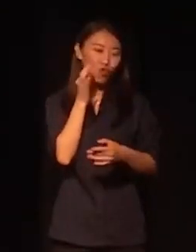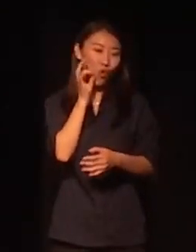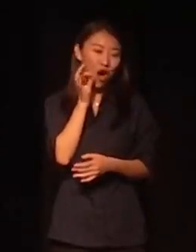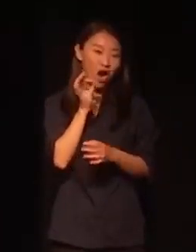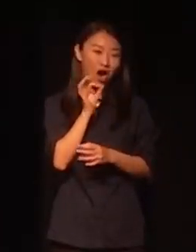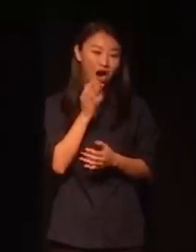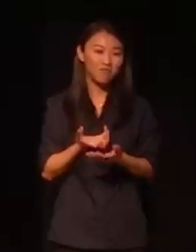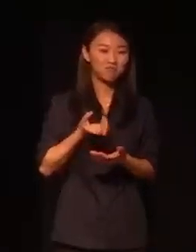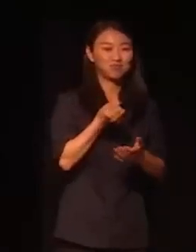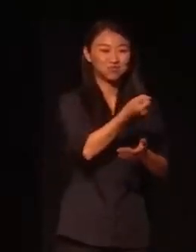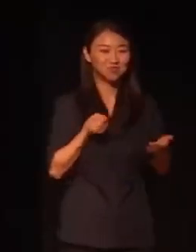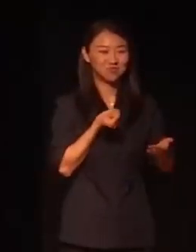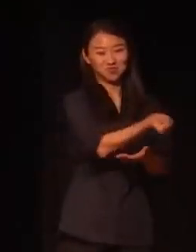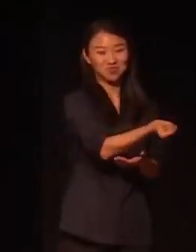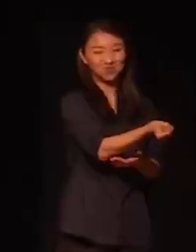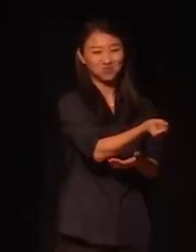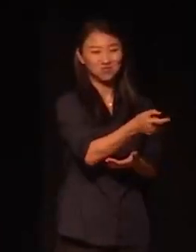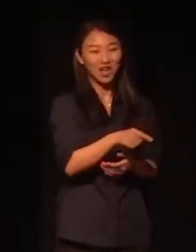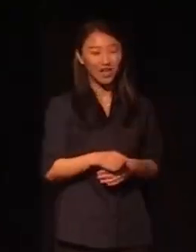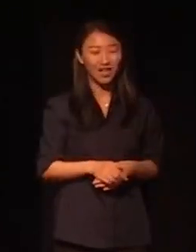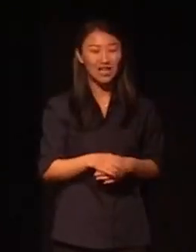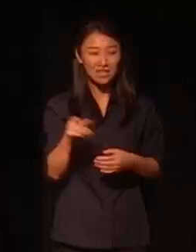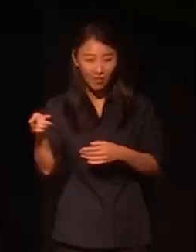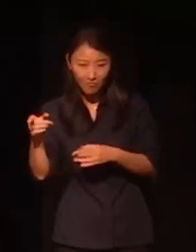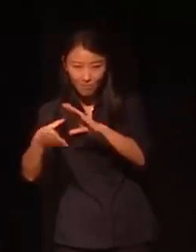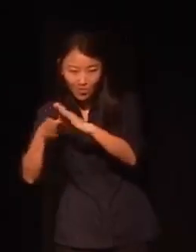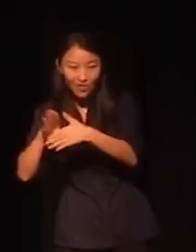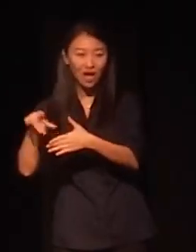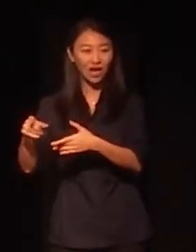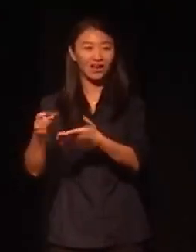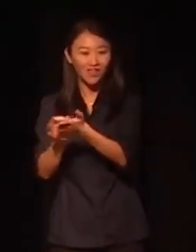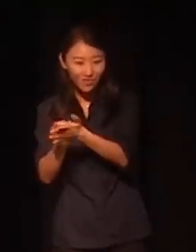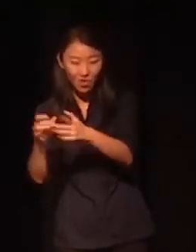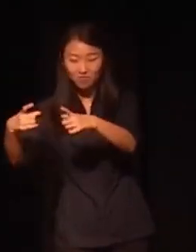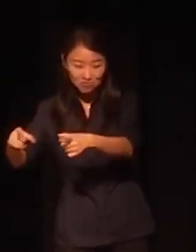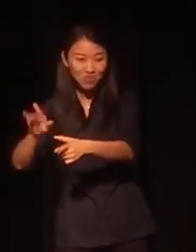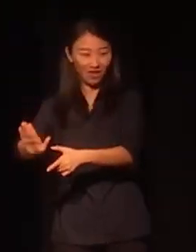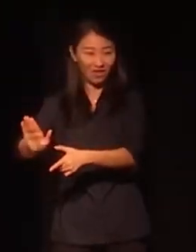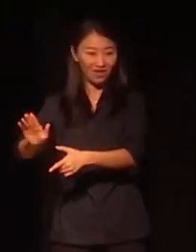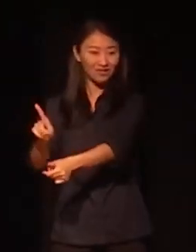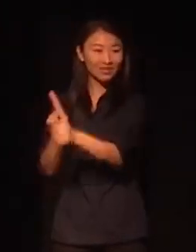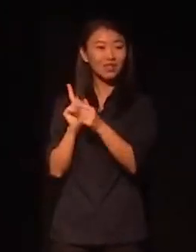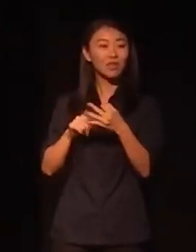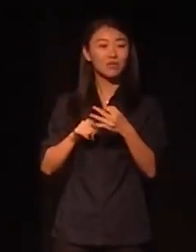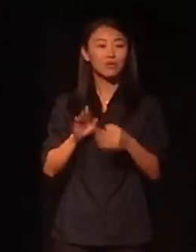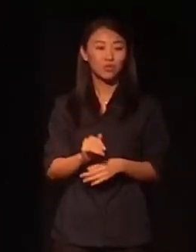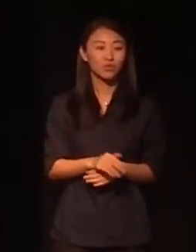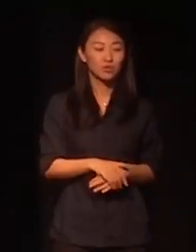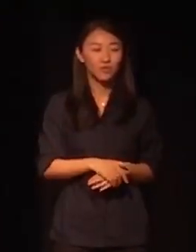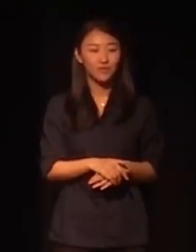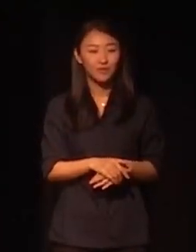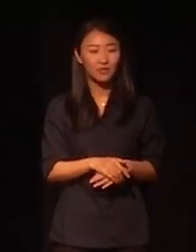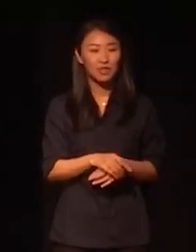sauce. So this is the geographical aspect. Sometimes dish names have what we